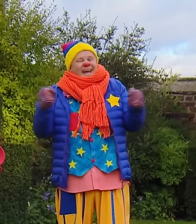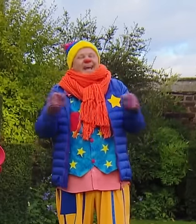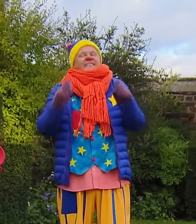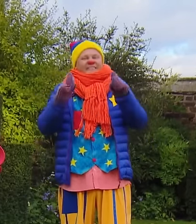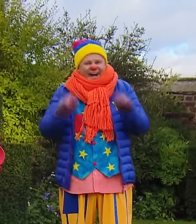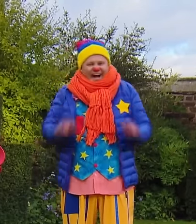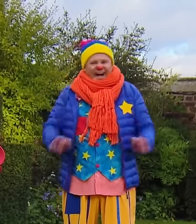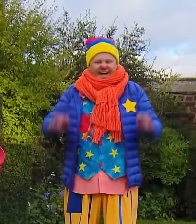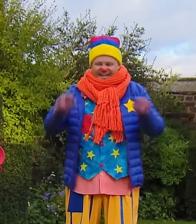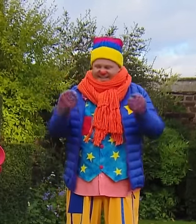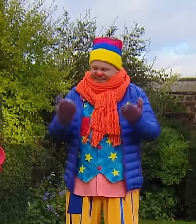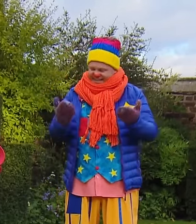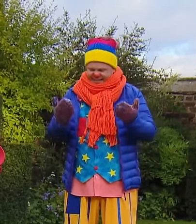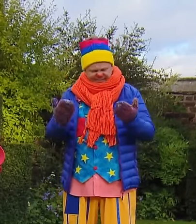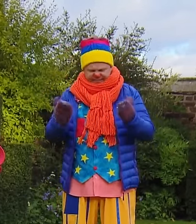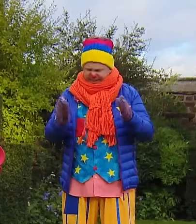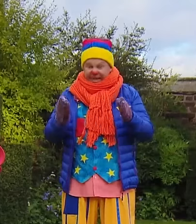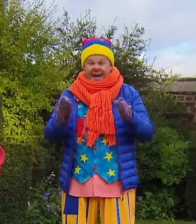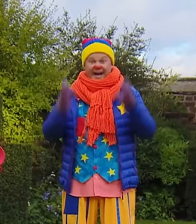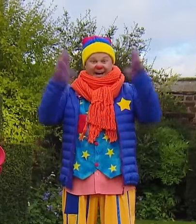stretching, right? Aha!